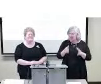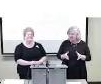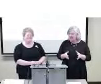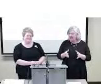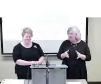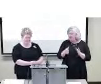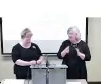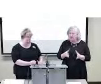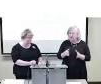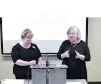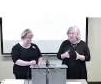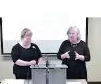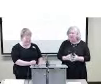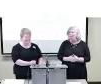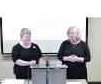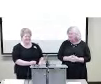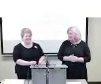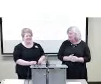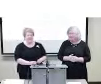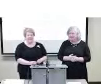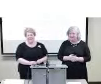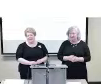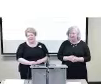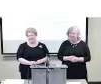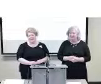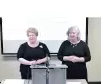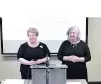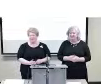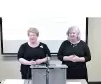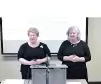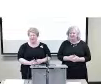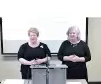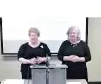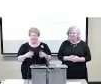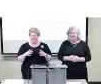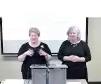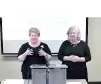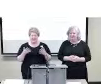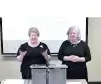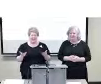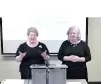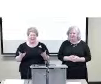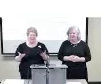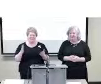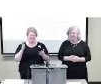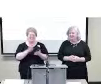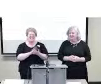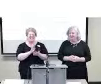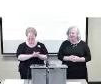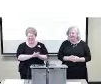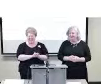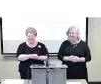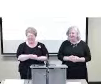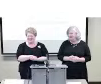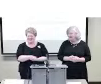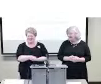in place for this week another idea for when you're preparing is looking at your calendar on sunday